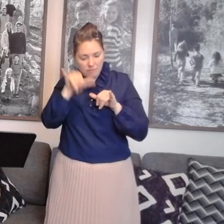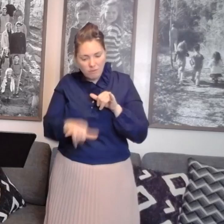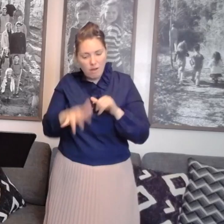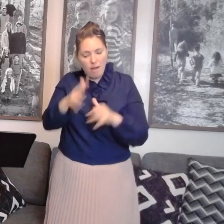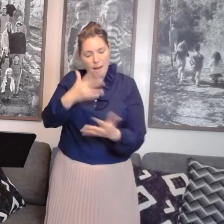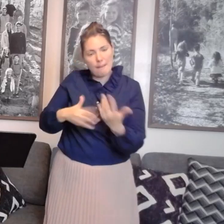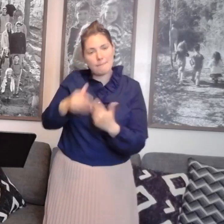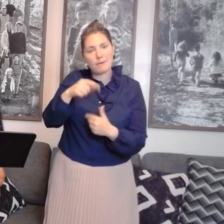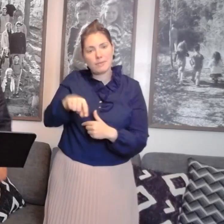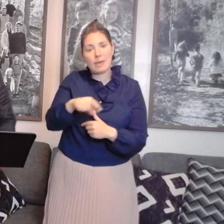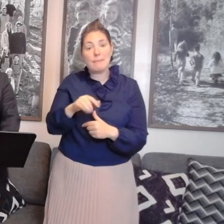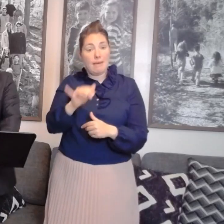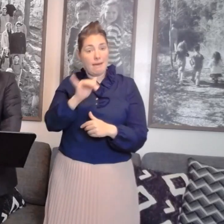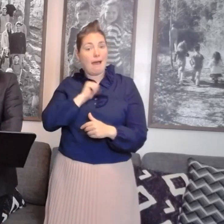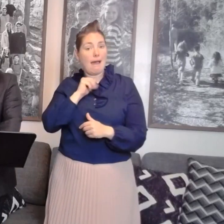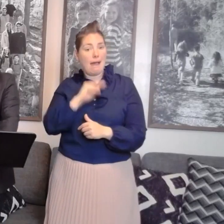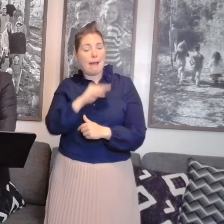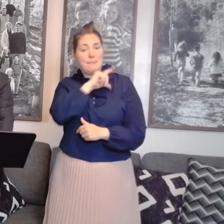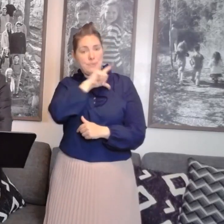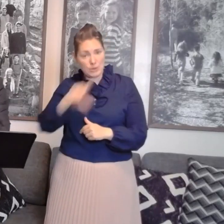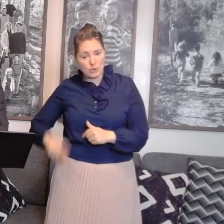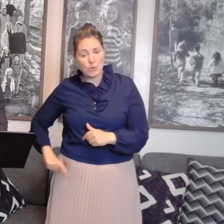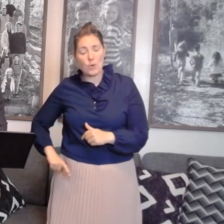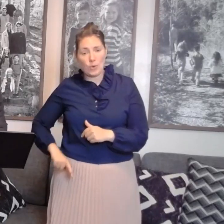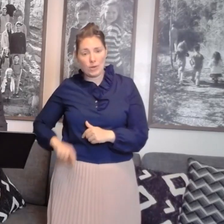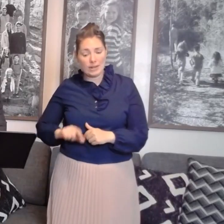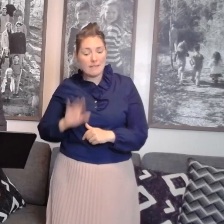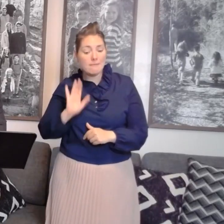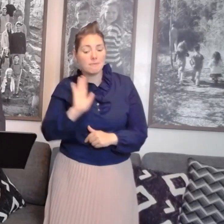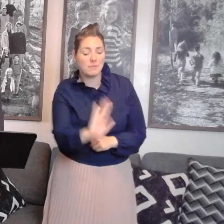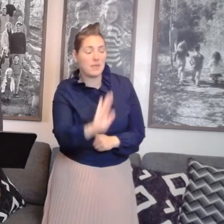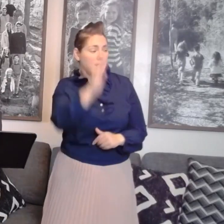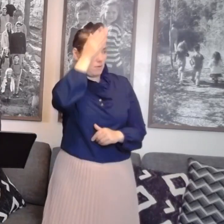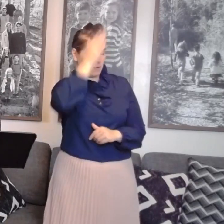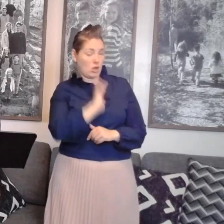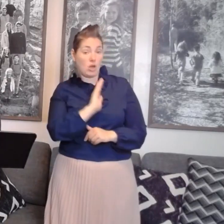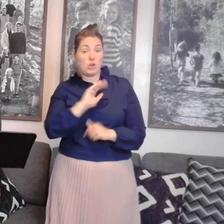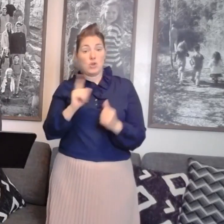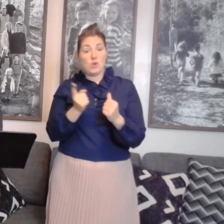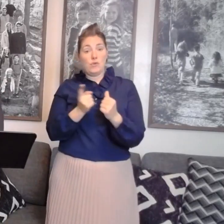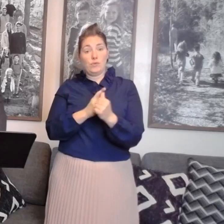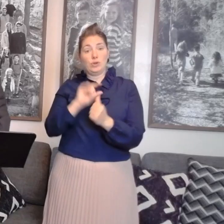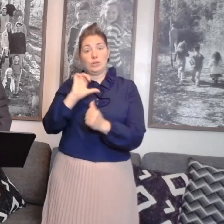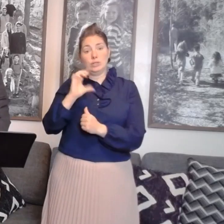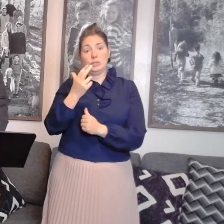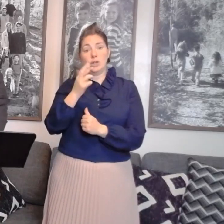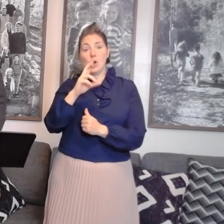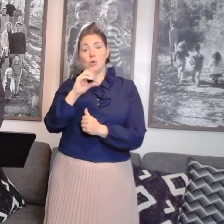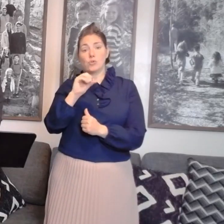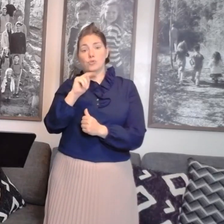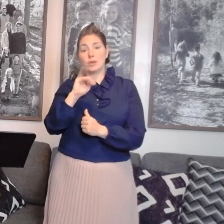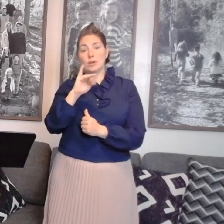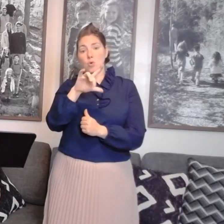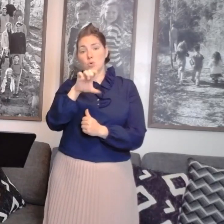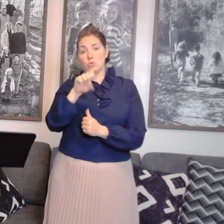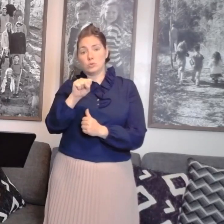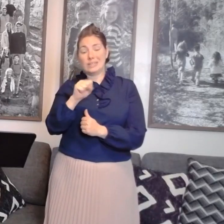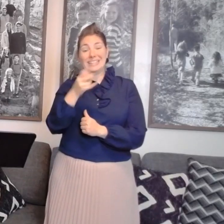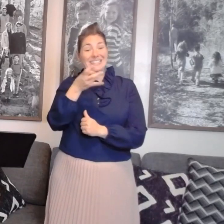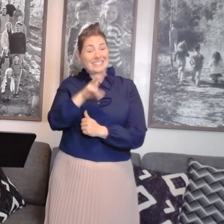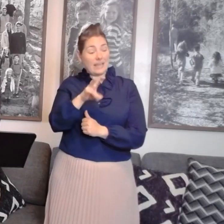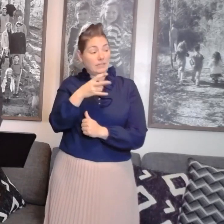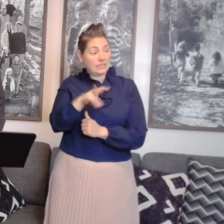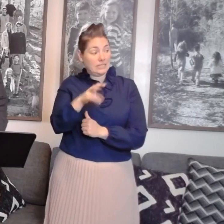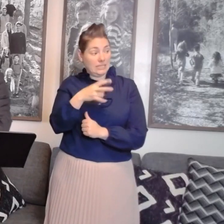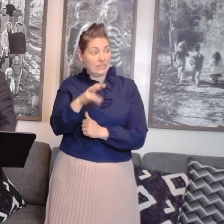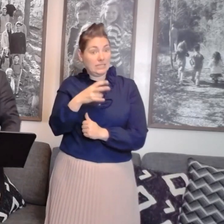them. I am the Lord their God. In 1 Chronicles 17, the Bible lets us know that